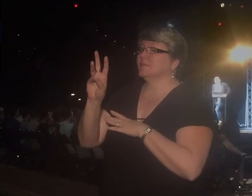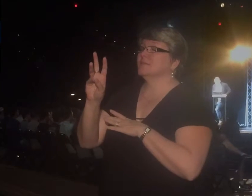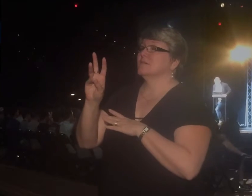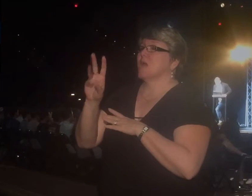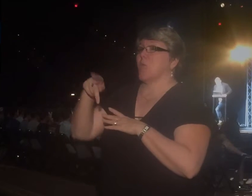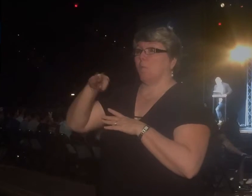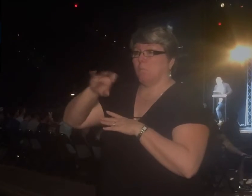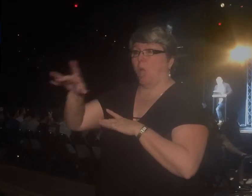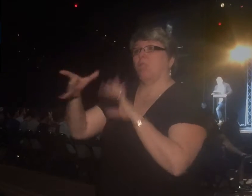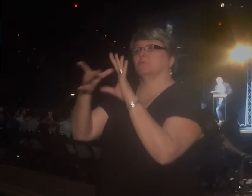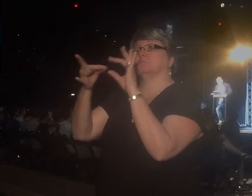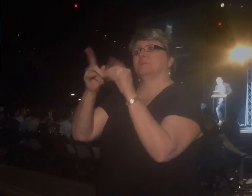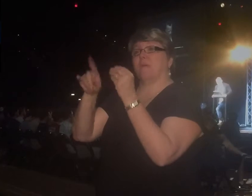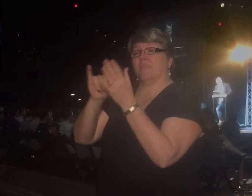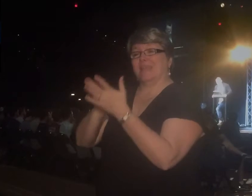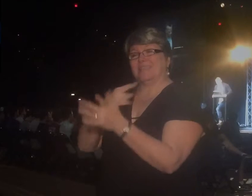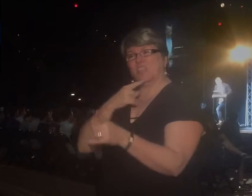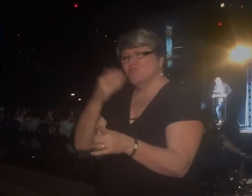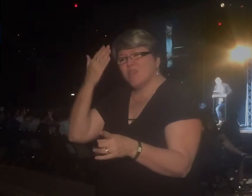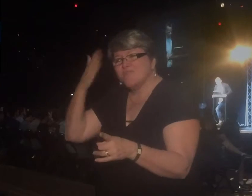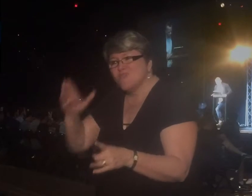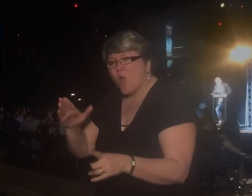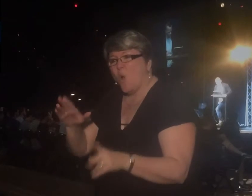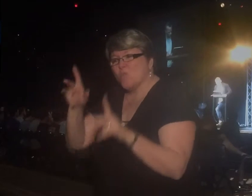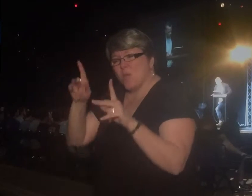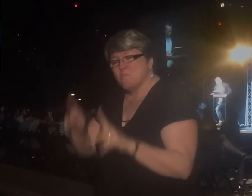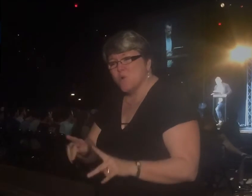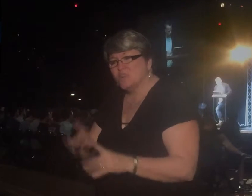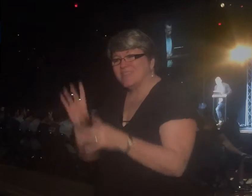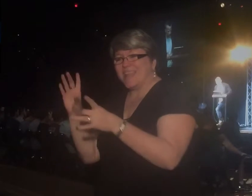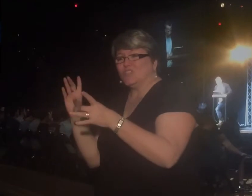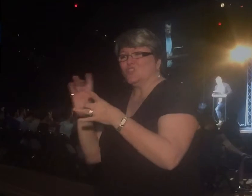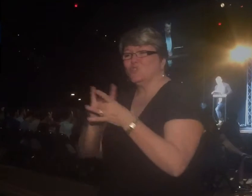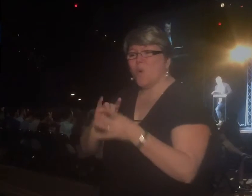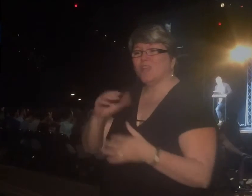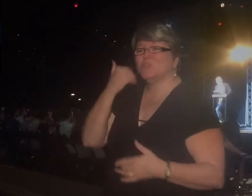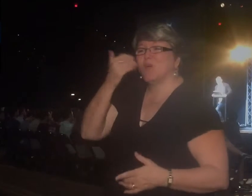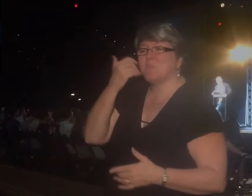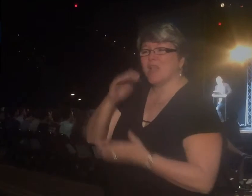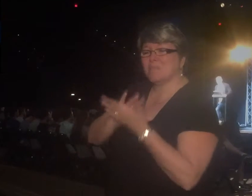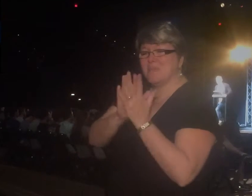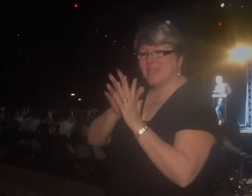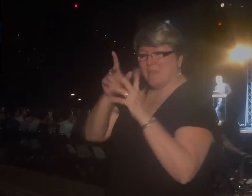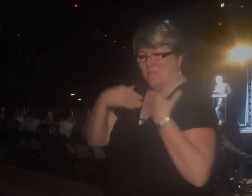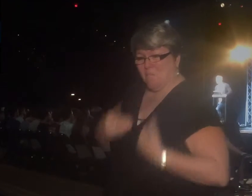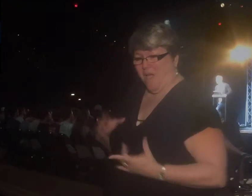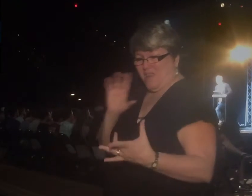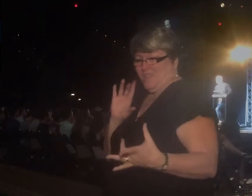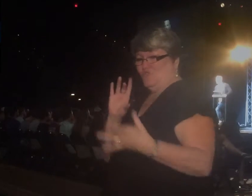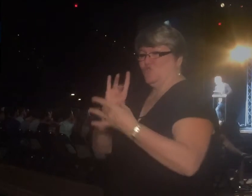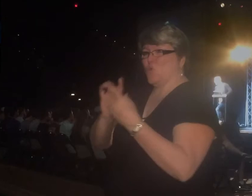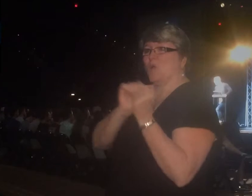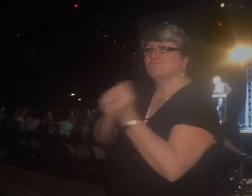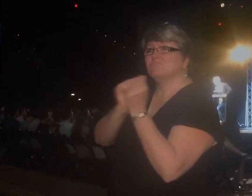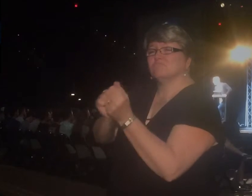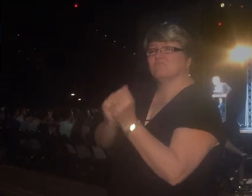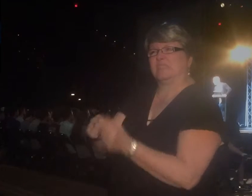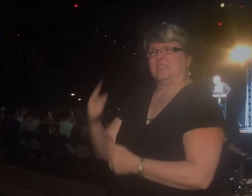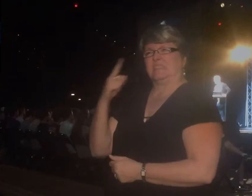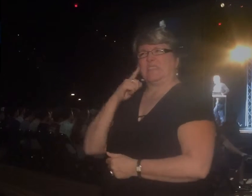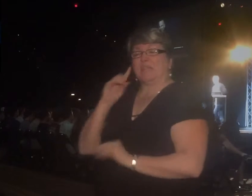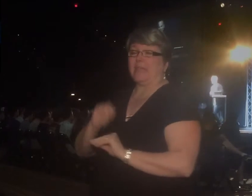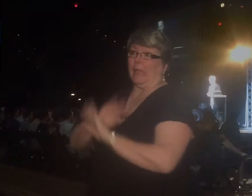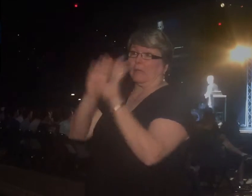Corinthians 6, Paul speaks about this. He says, do you not know that he who is joined to a prostitute becomes one in body with